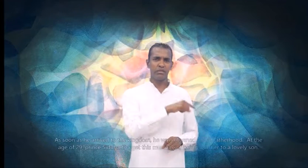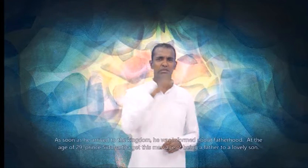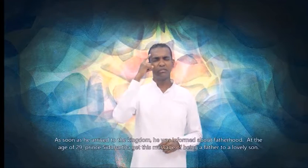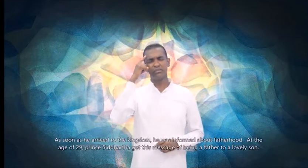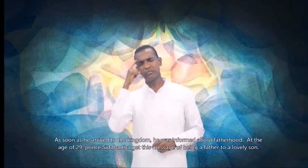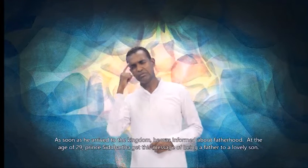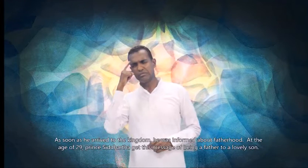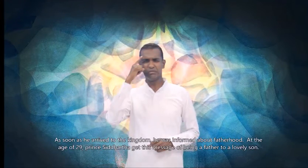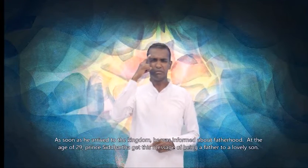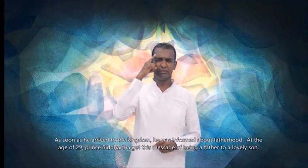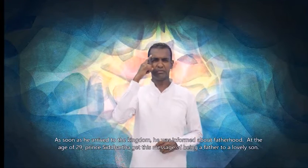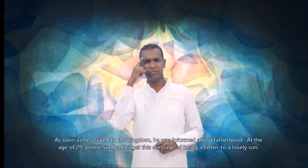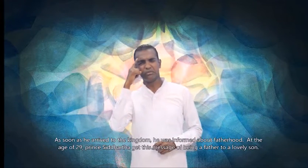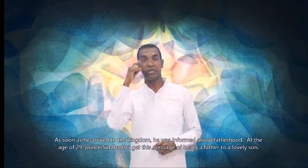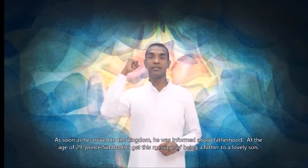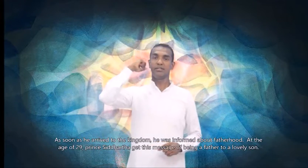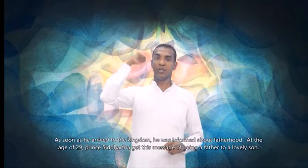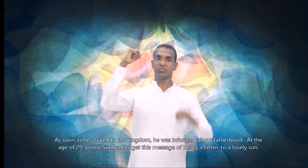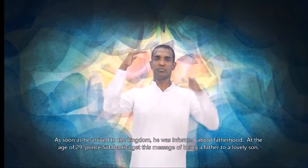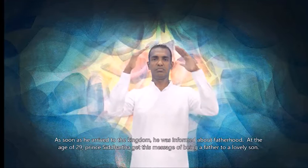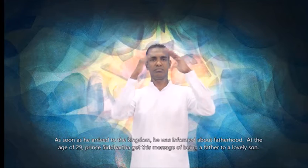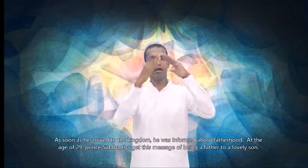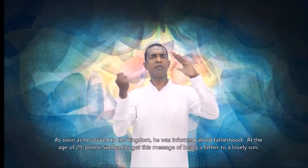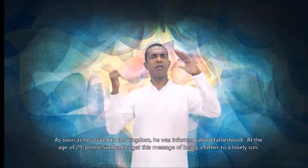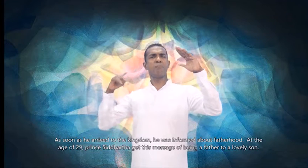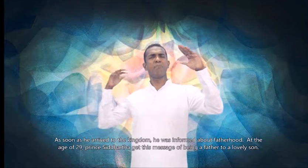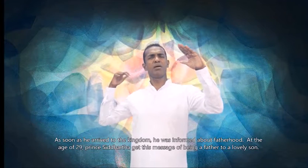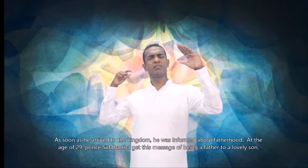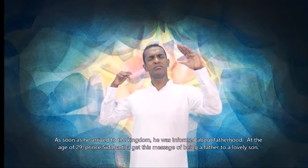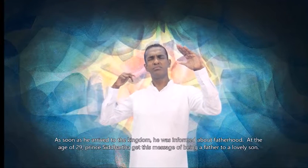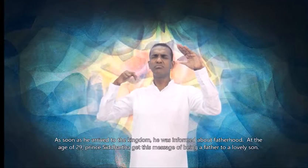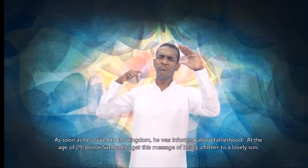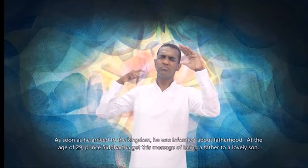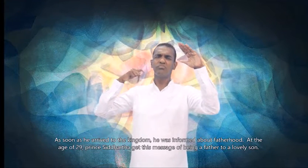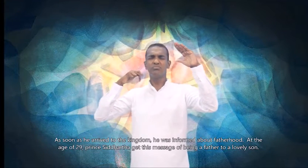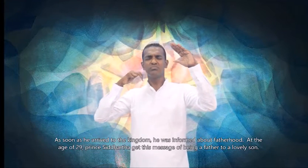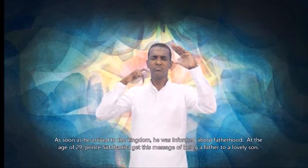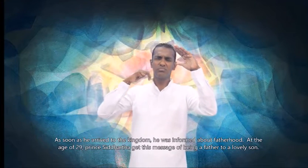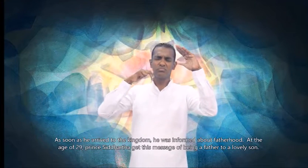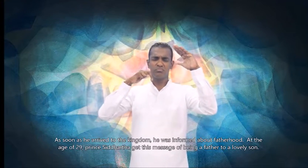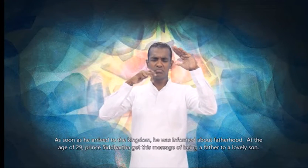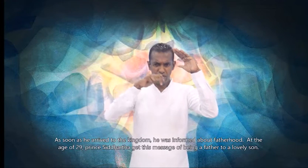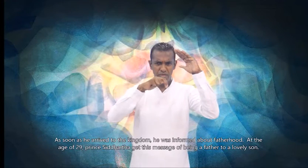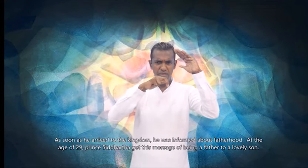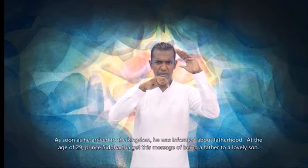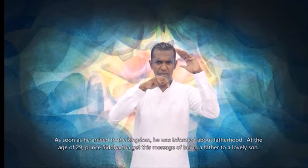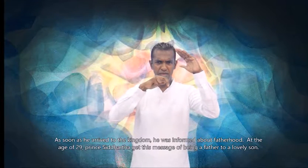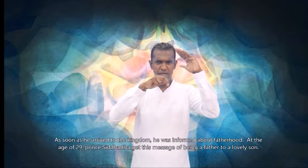As soon as he arrived to the kingdom, he was informed about the fatherhood. At the age of